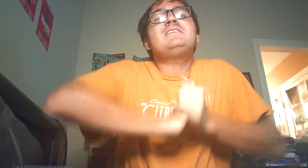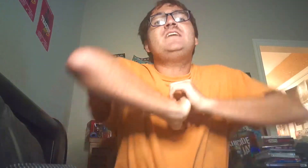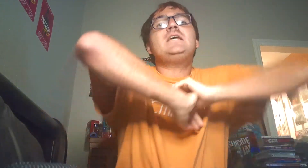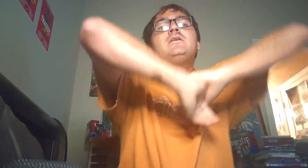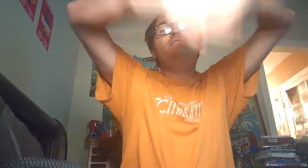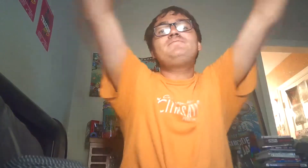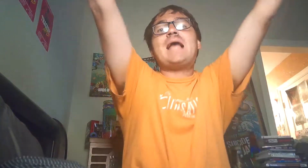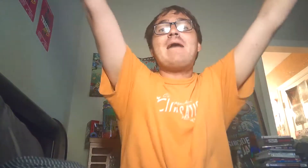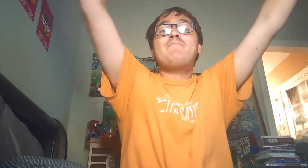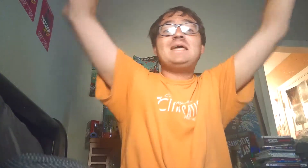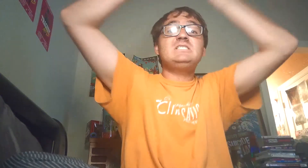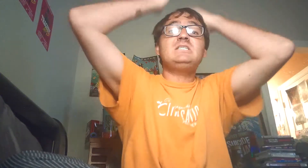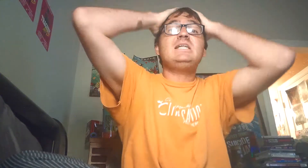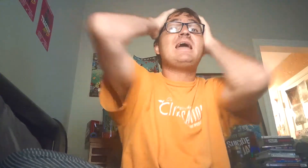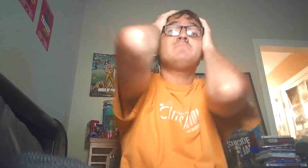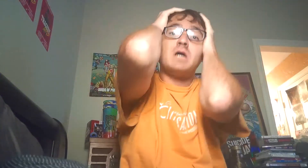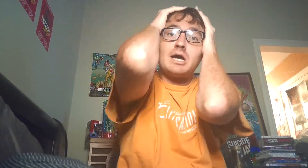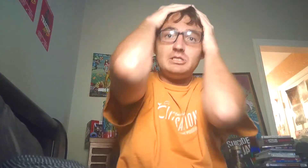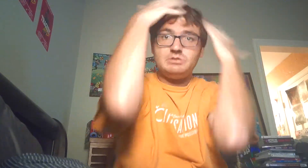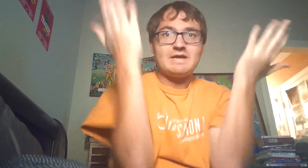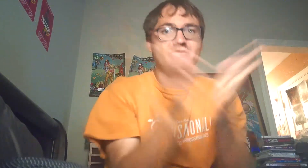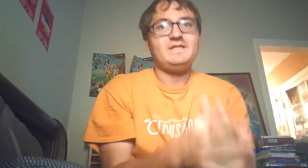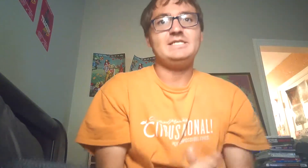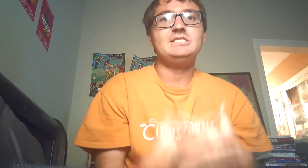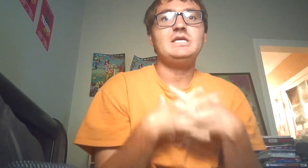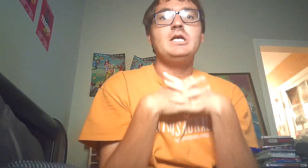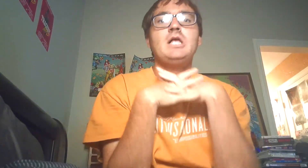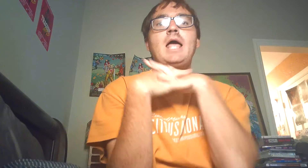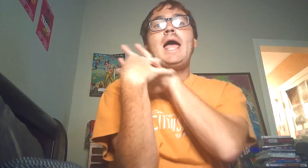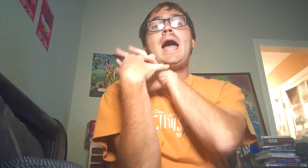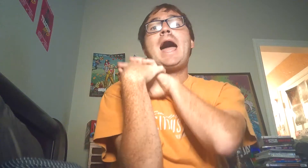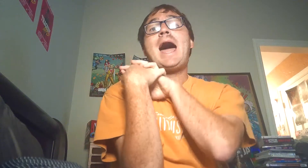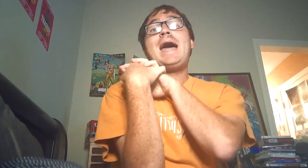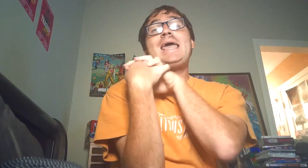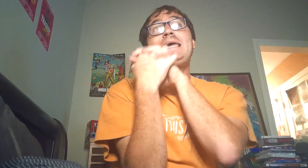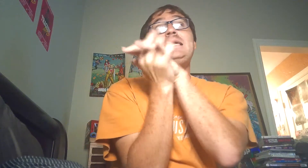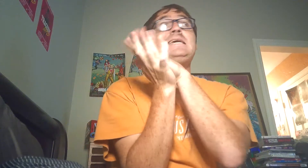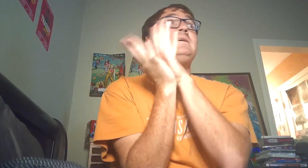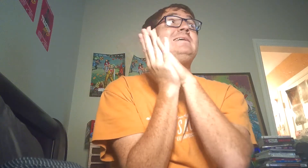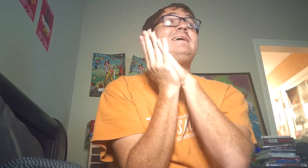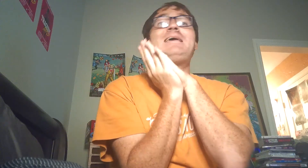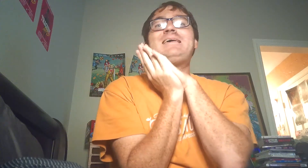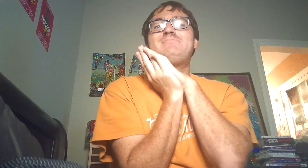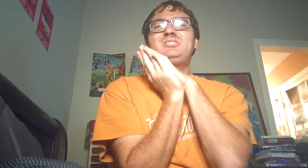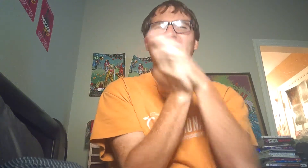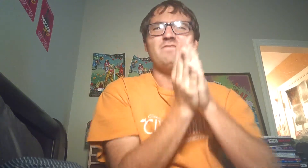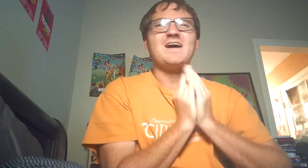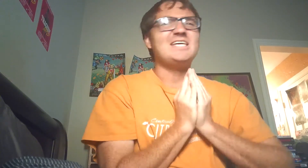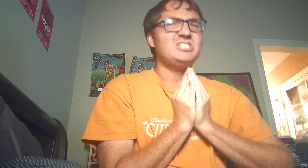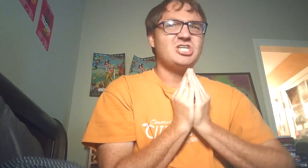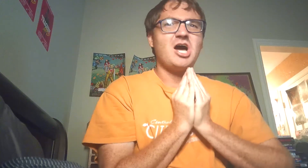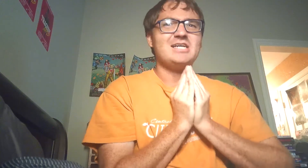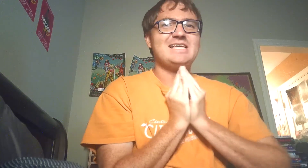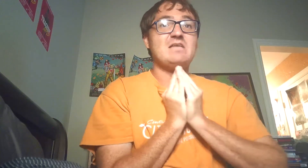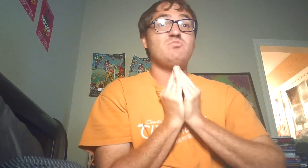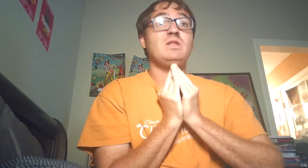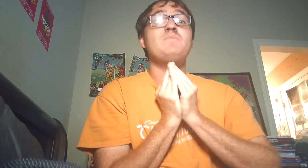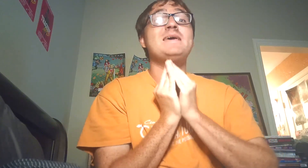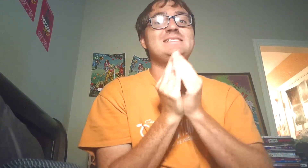video, I'm talking to Netflix. I am so fucking shocked and really pissed